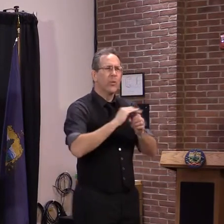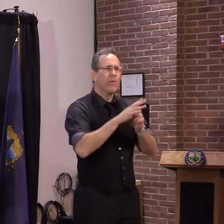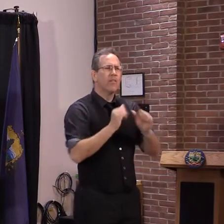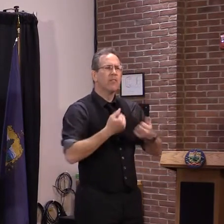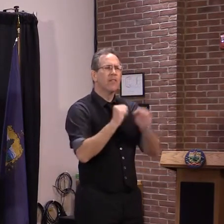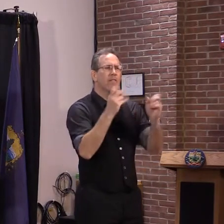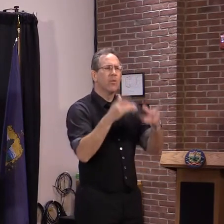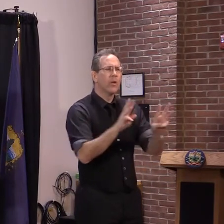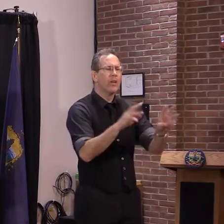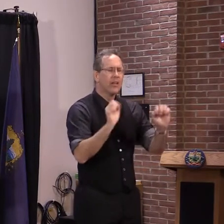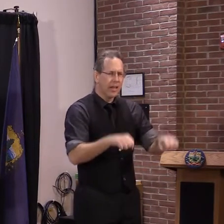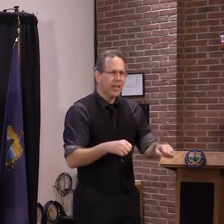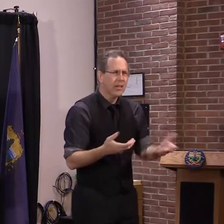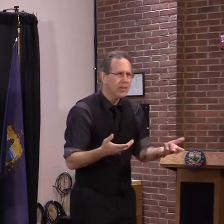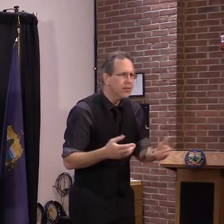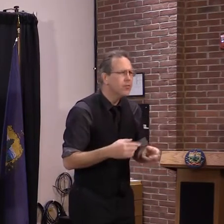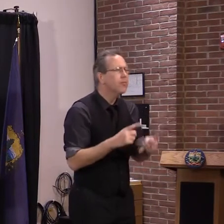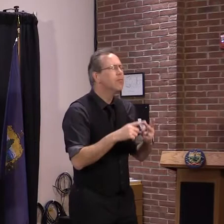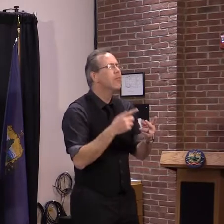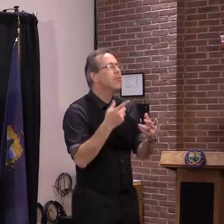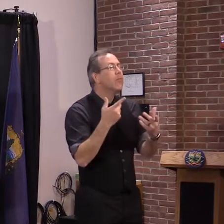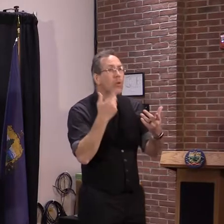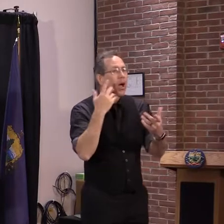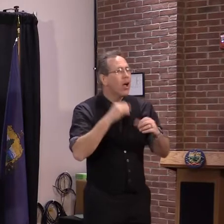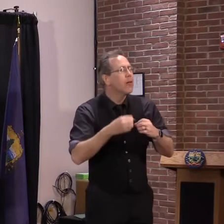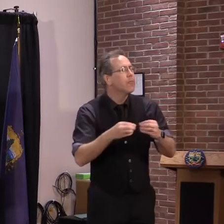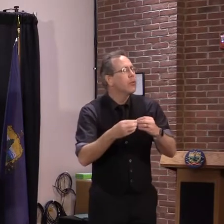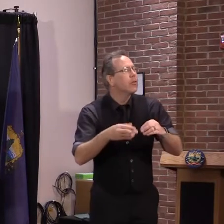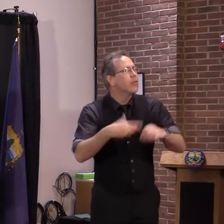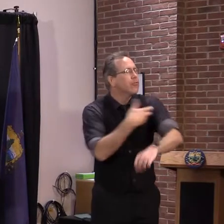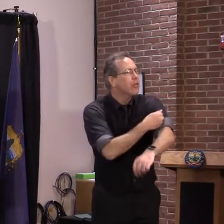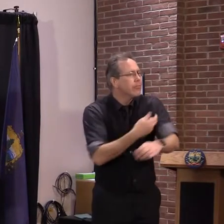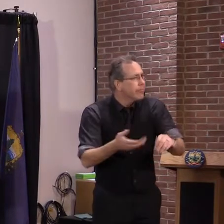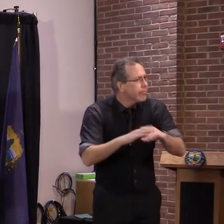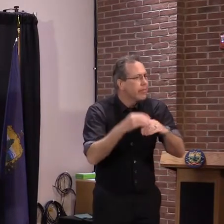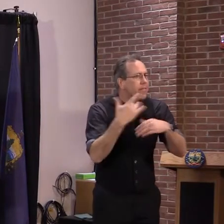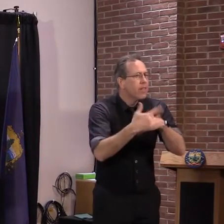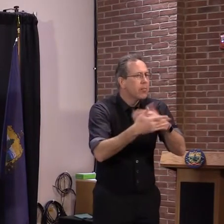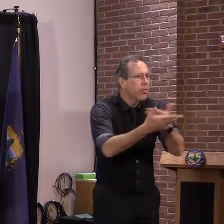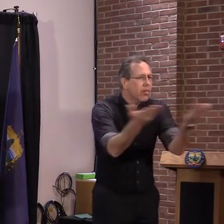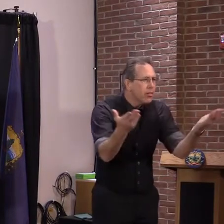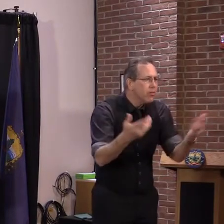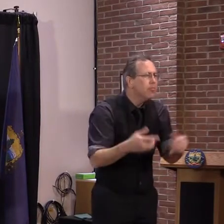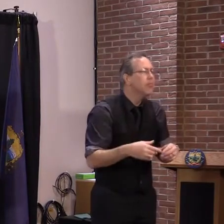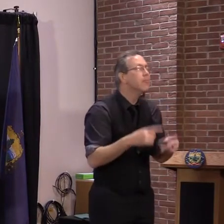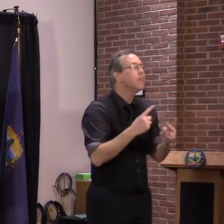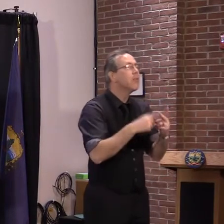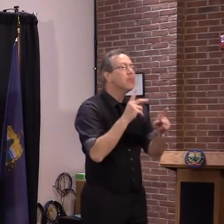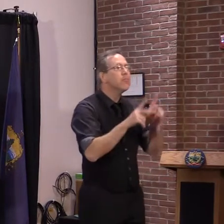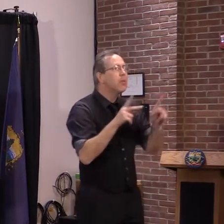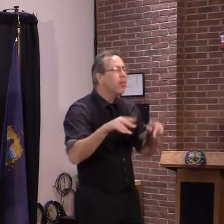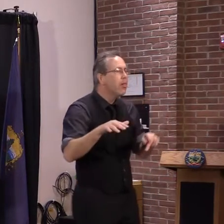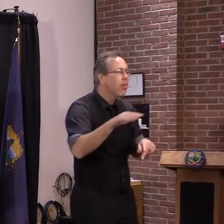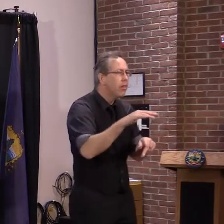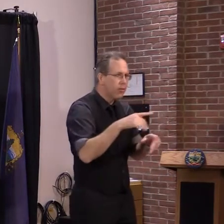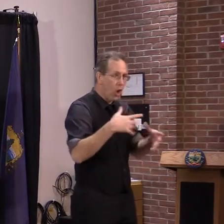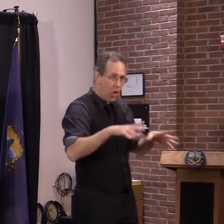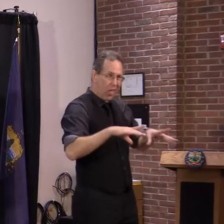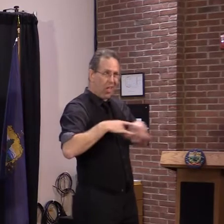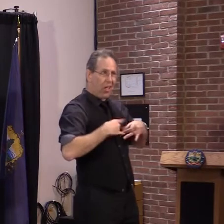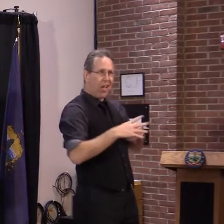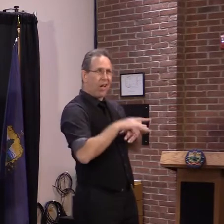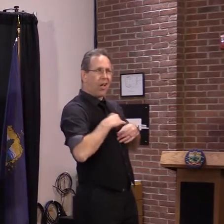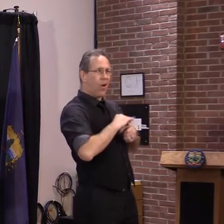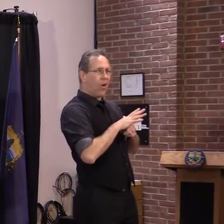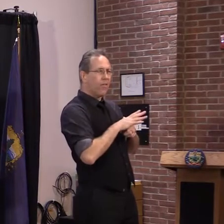immunity, both from Vermont's high vaccination rates and now from more of the population having been infected.